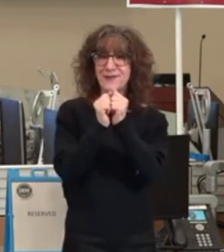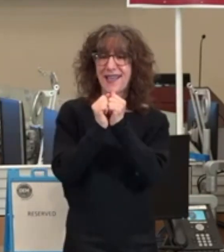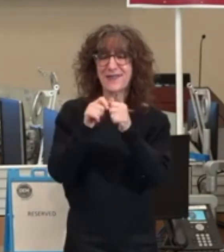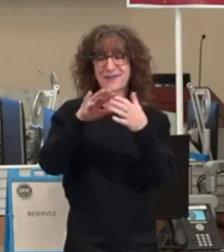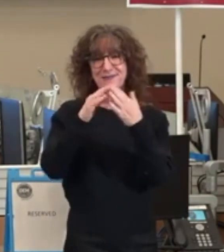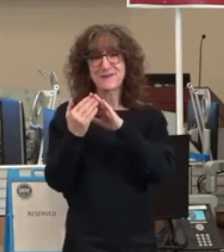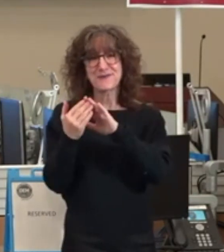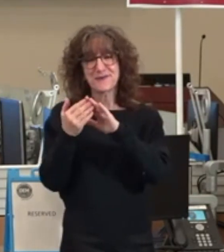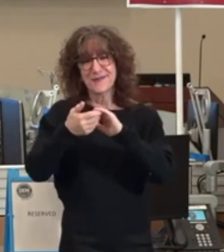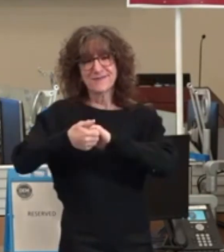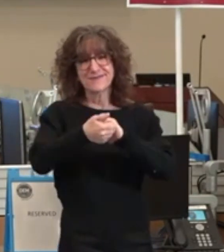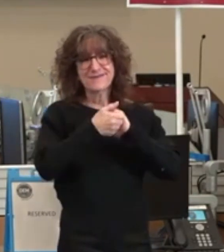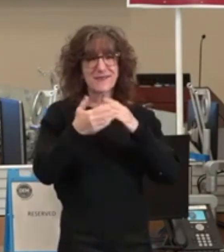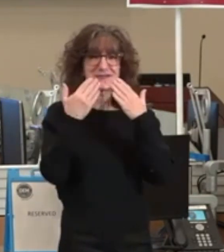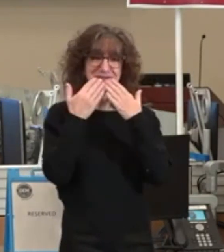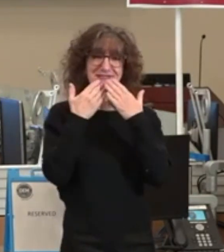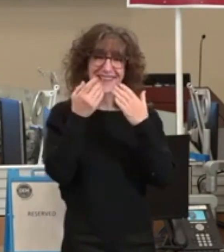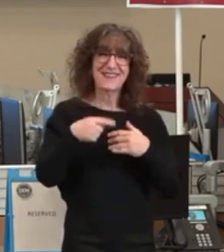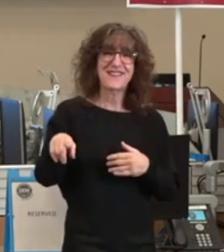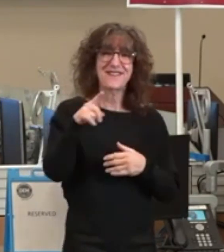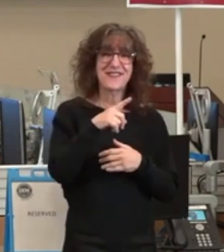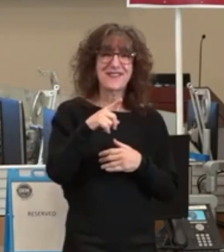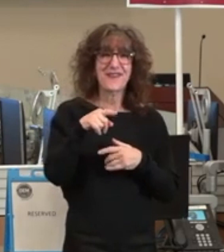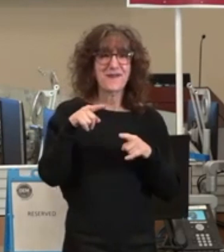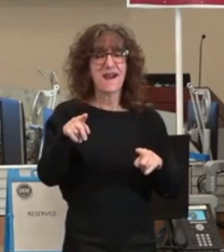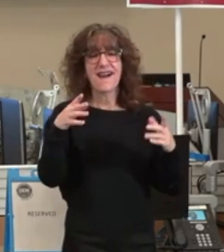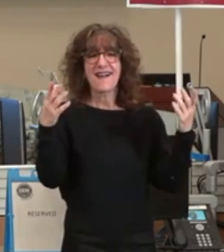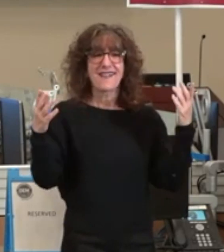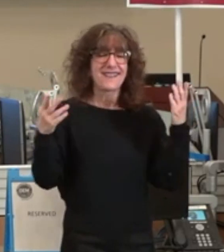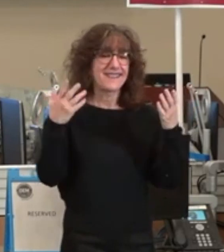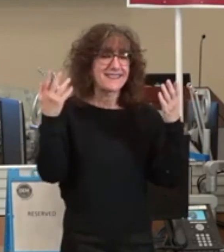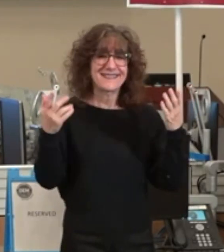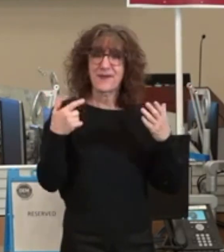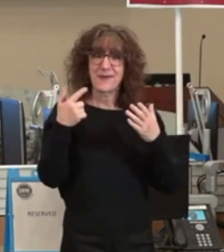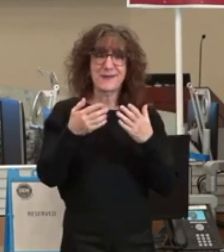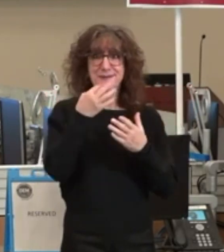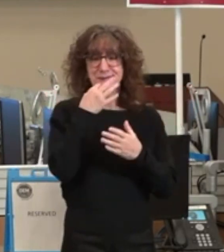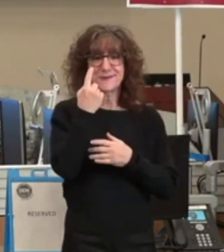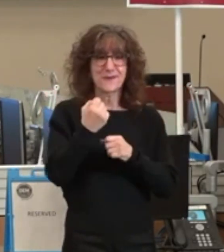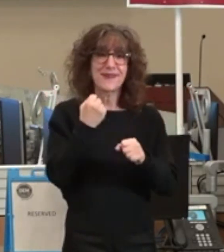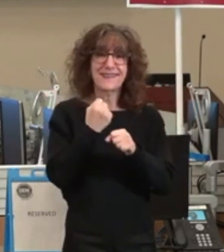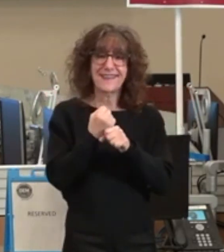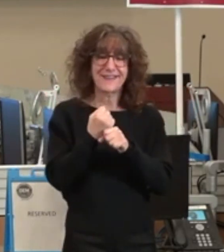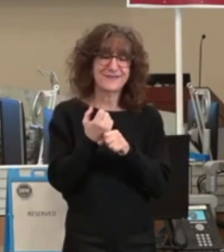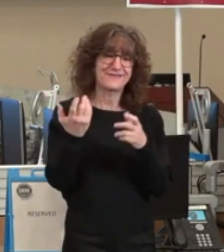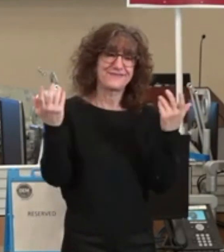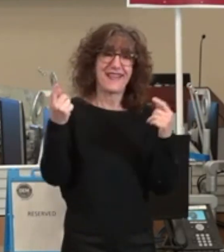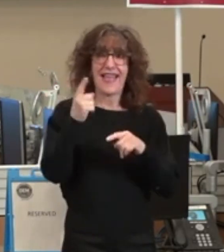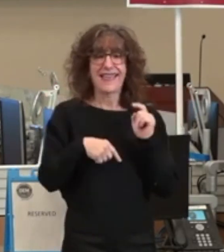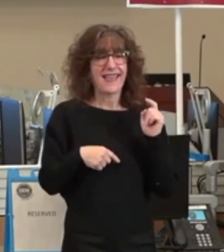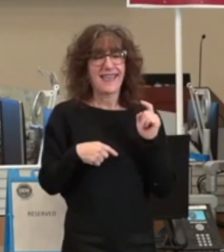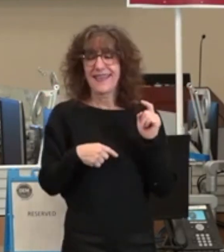as a community. I want to thank you. Even as we round out now and we're close to a year, I can't tell you